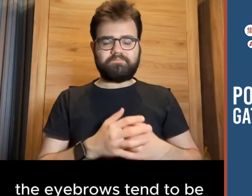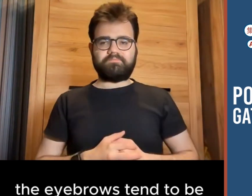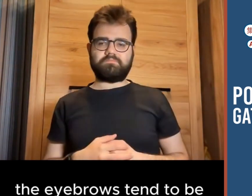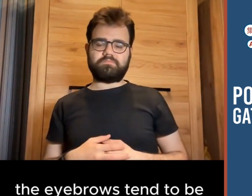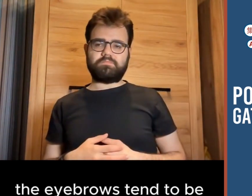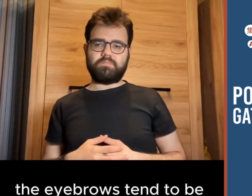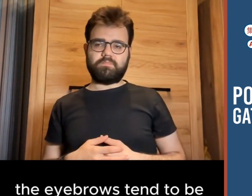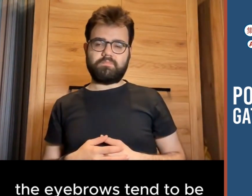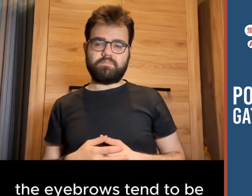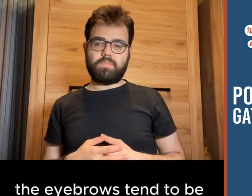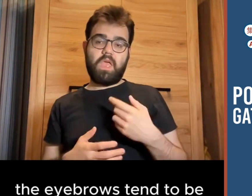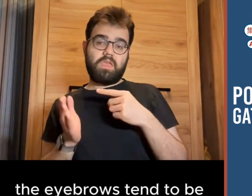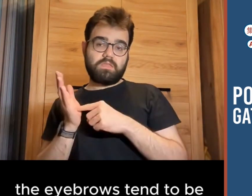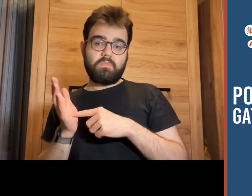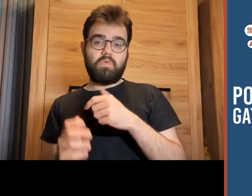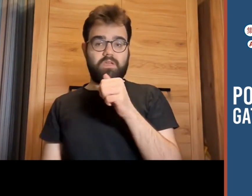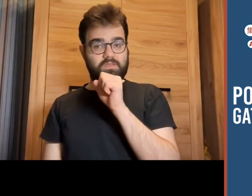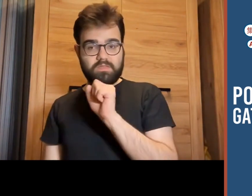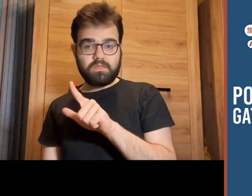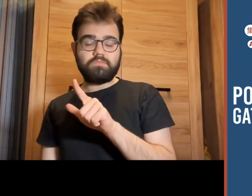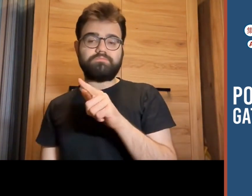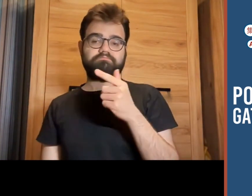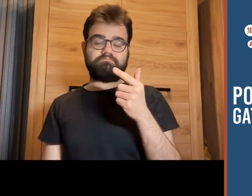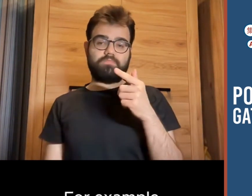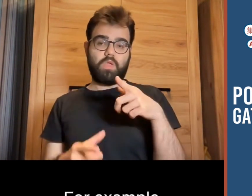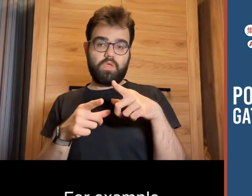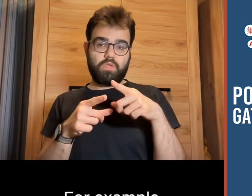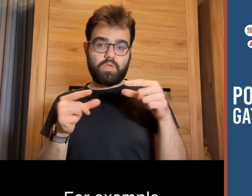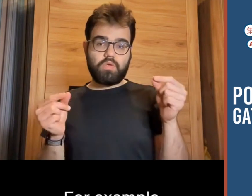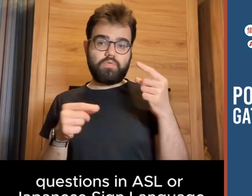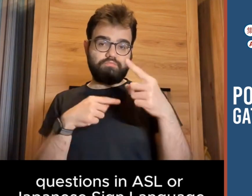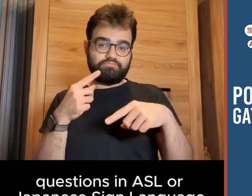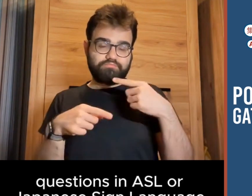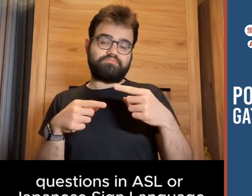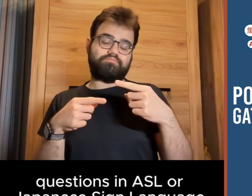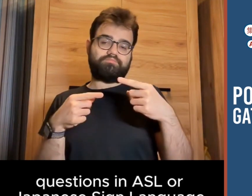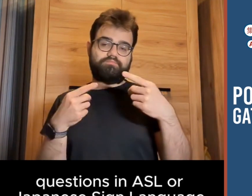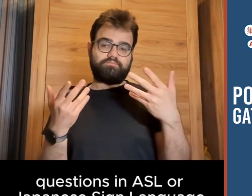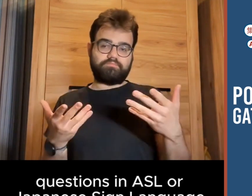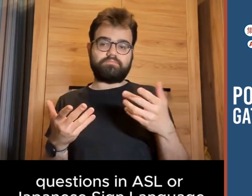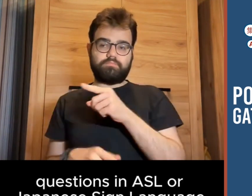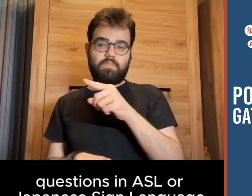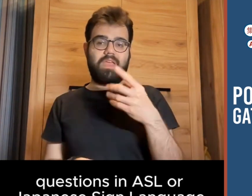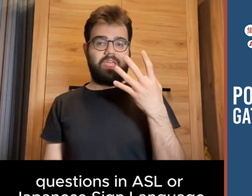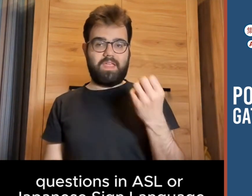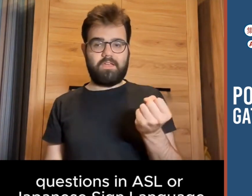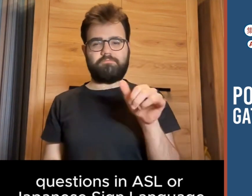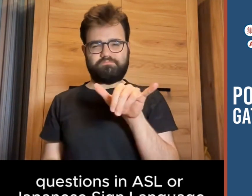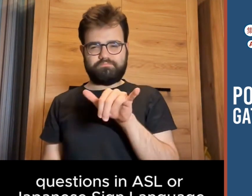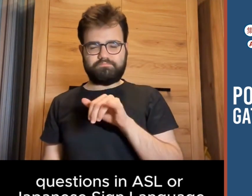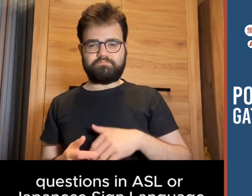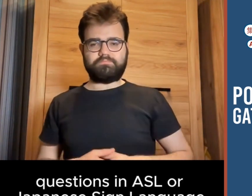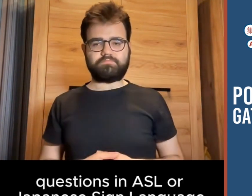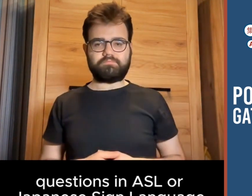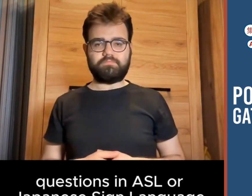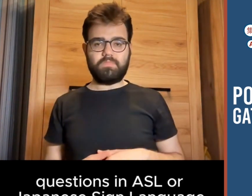the eyebrows tend to be frowned, but that's not the case in all sign languages. For example, it happens in the American Sign Language or the